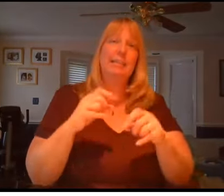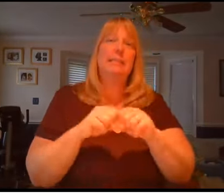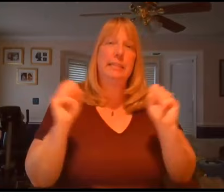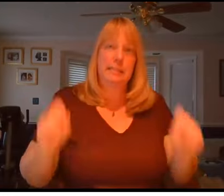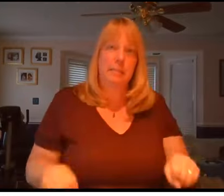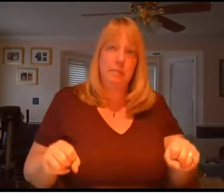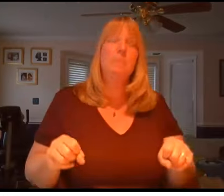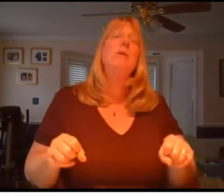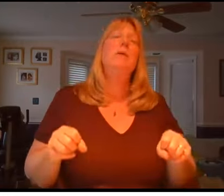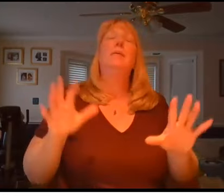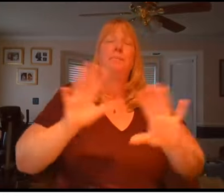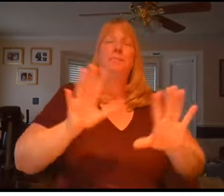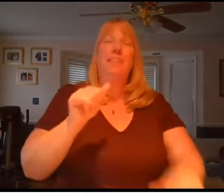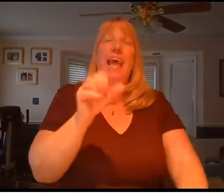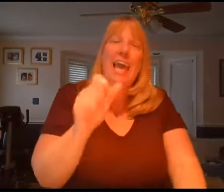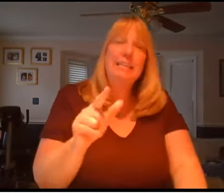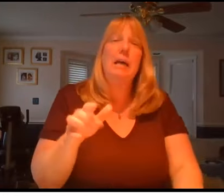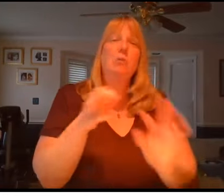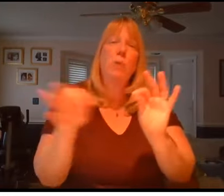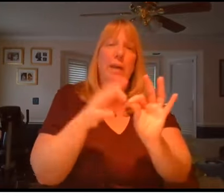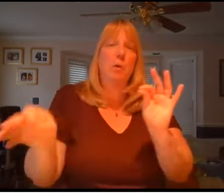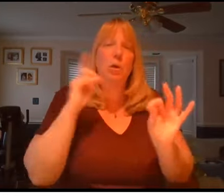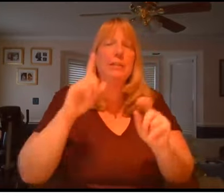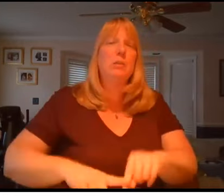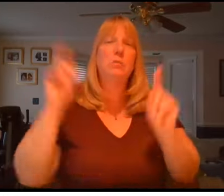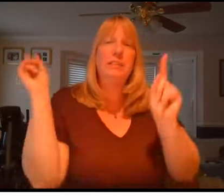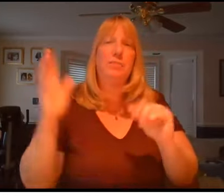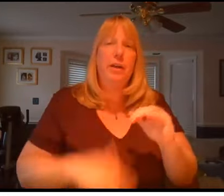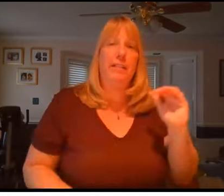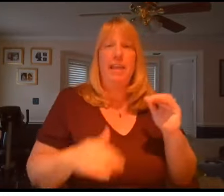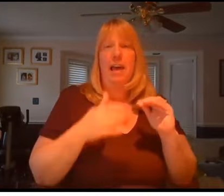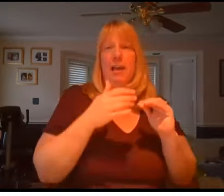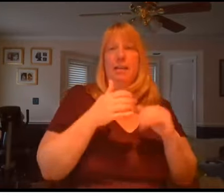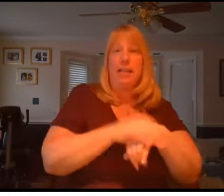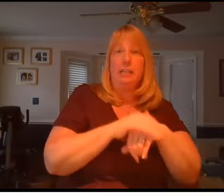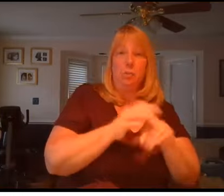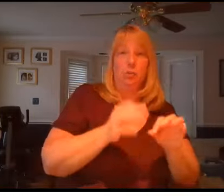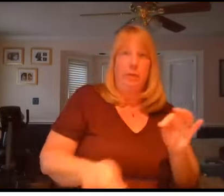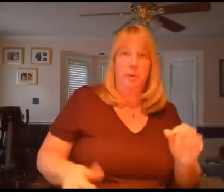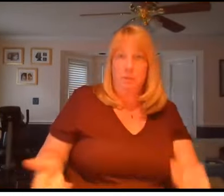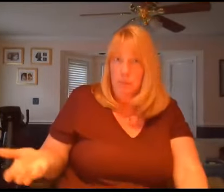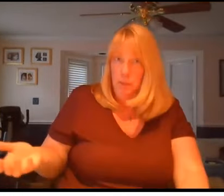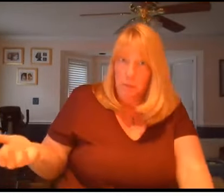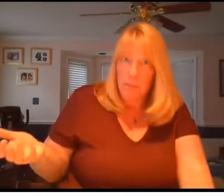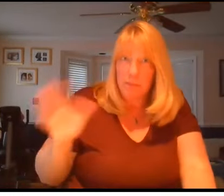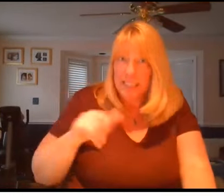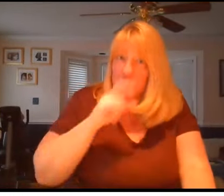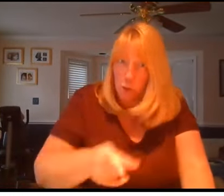weren't good at written English is because their English system was different, and ASL grammar is different than